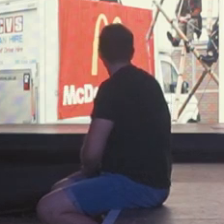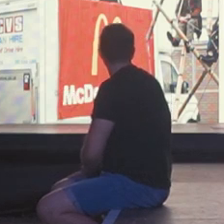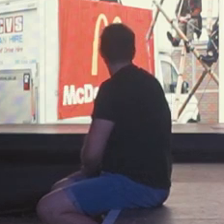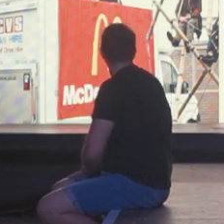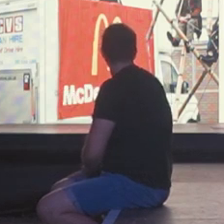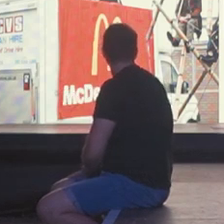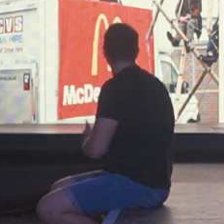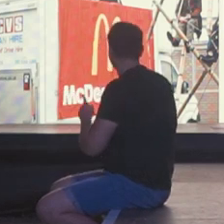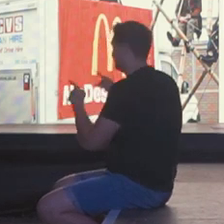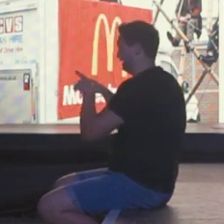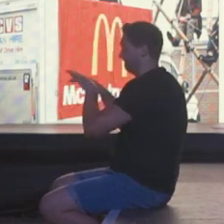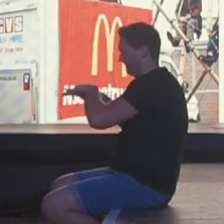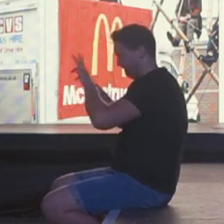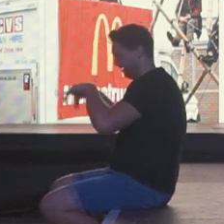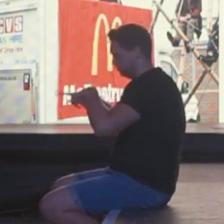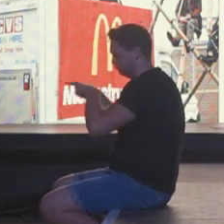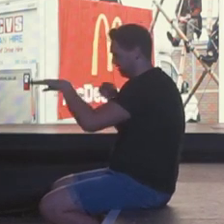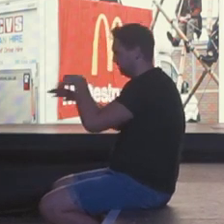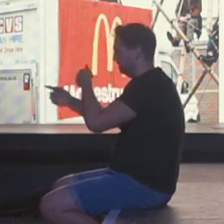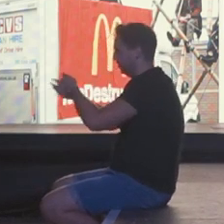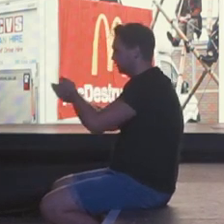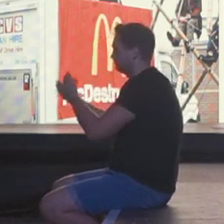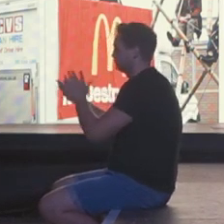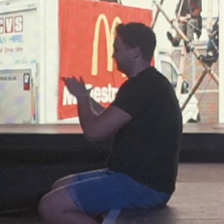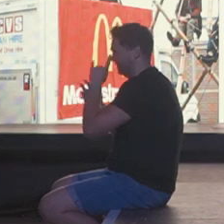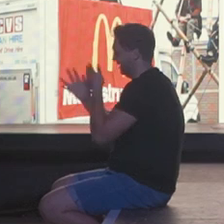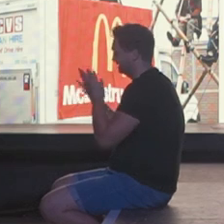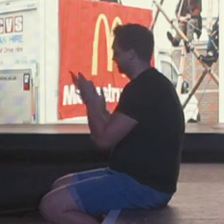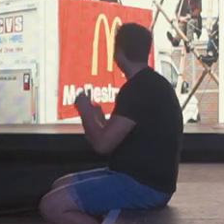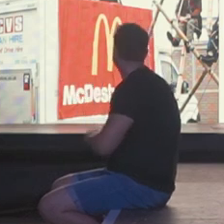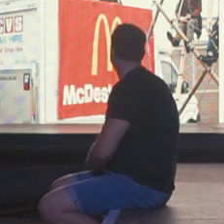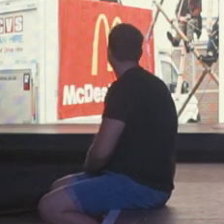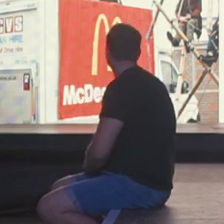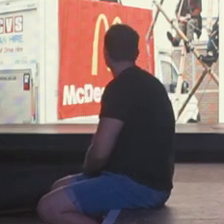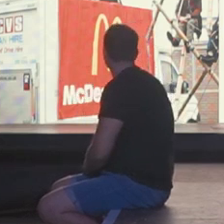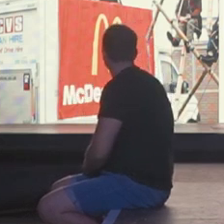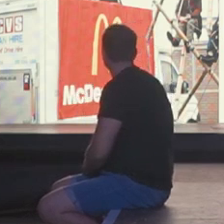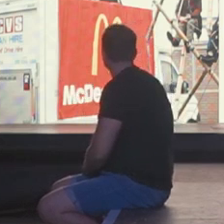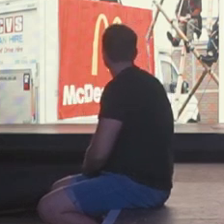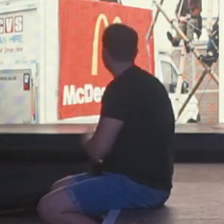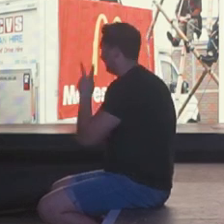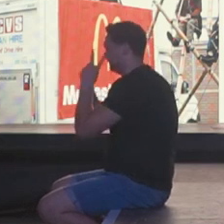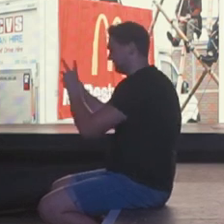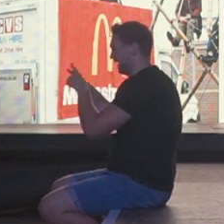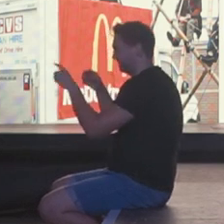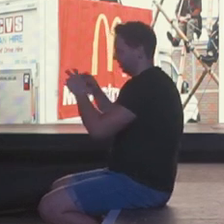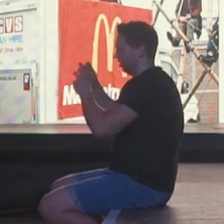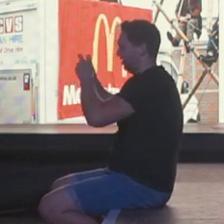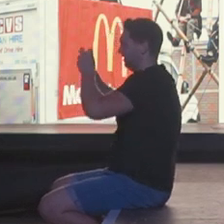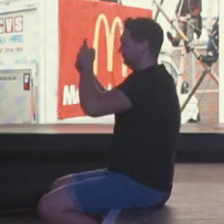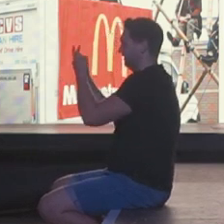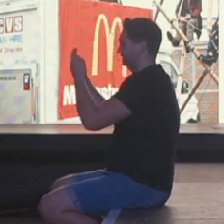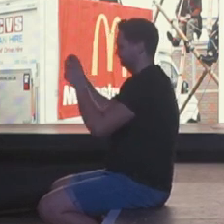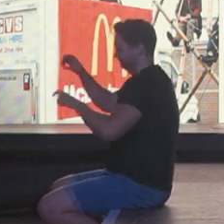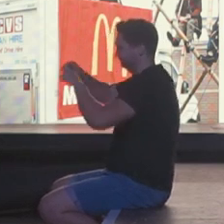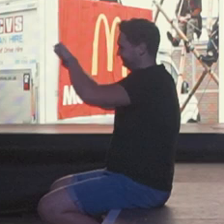first McDonald's blockade. As you can see, our lovely bamboo tripods. And so a good bit here